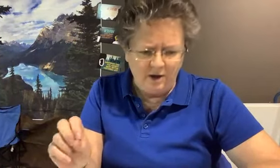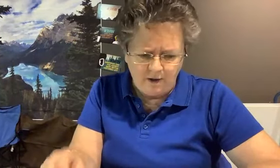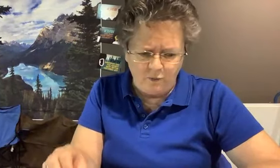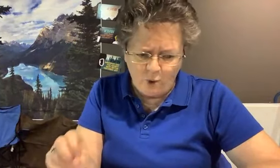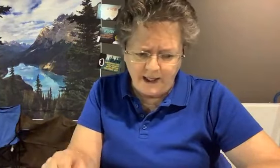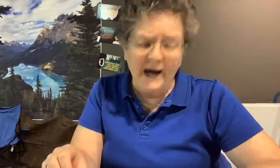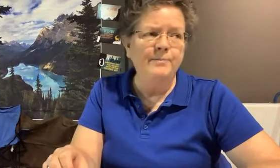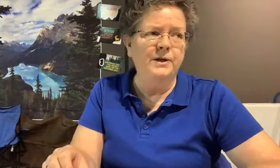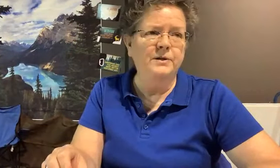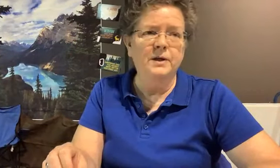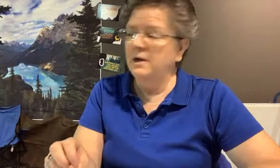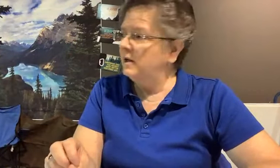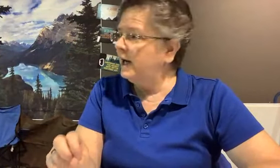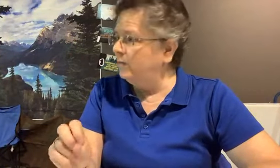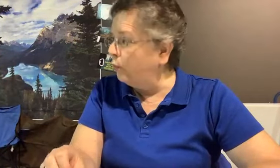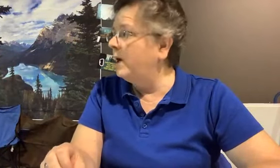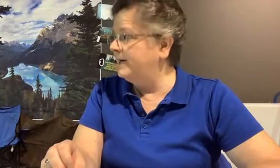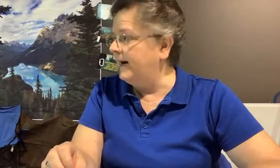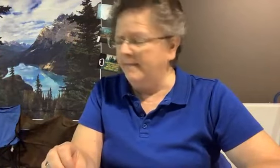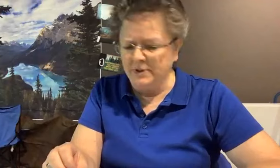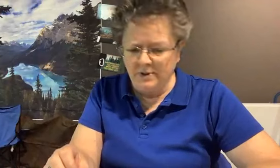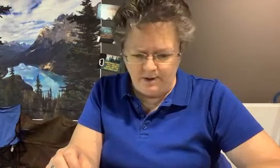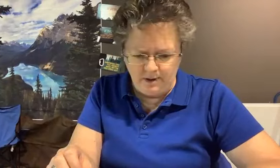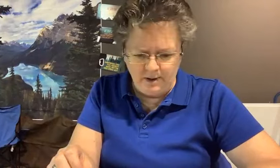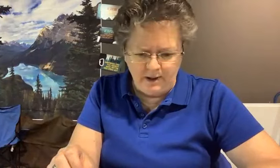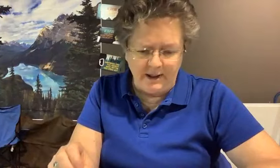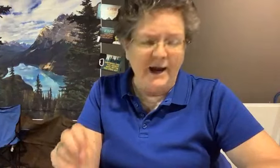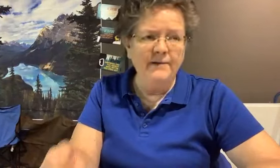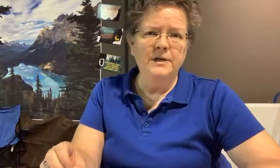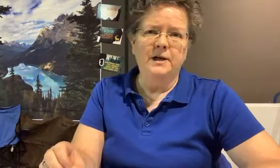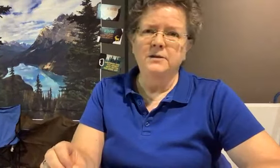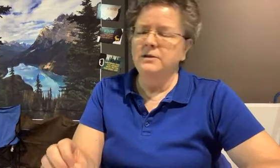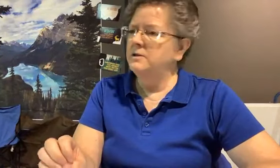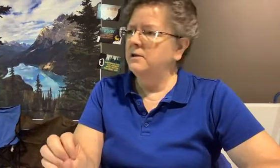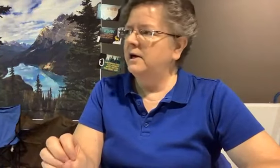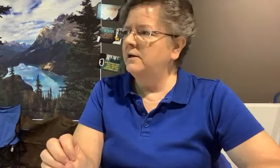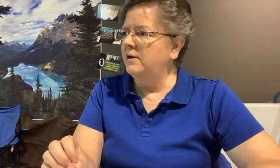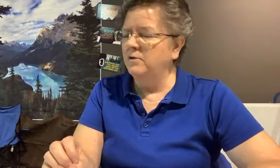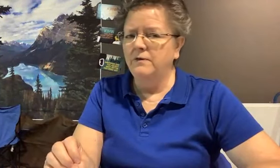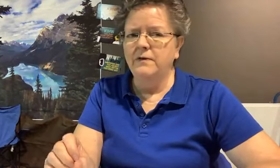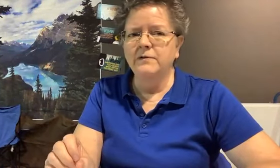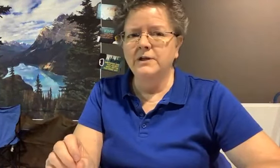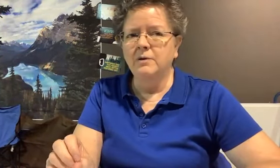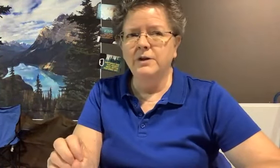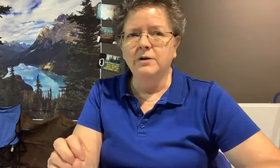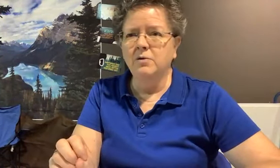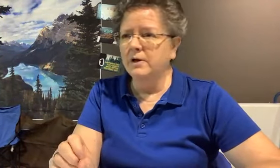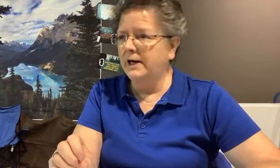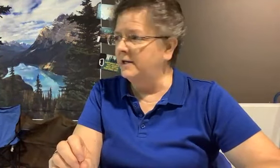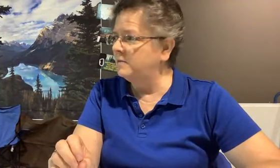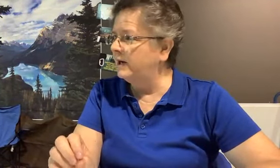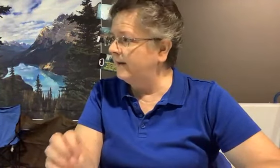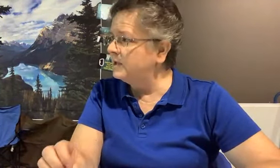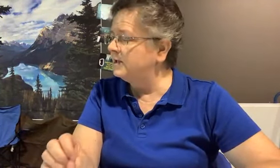of what happened and when it happened. Evidence, I don't know if you've ever dealt with a court case, but evidence